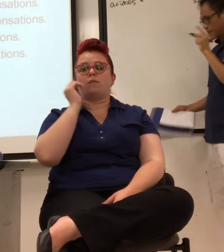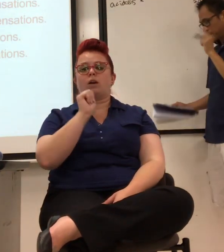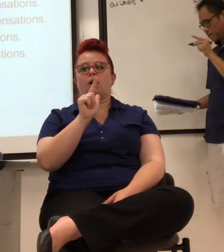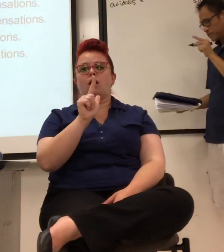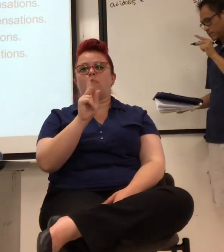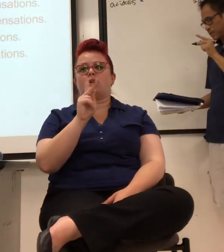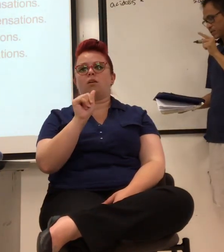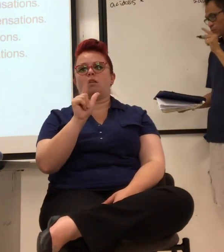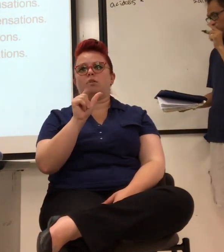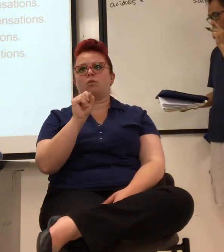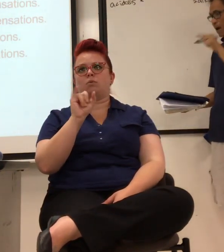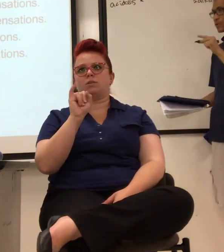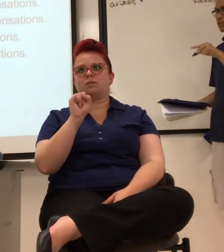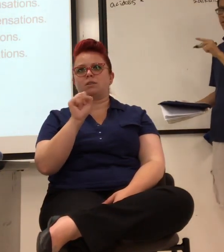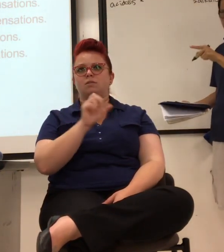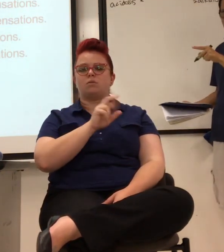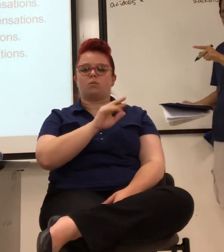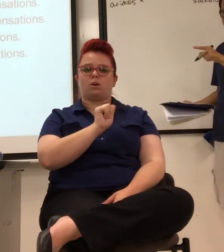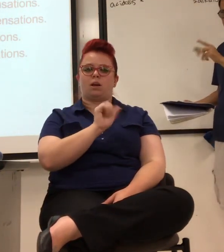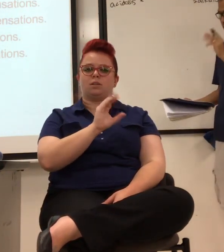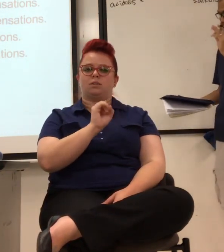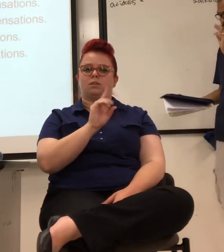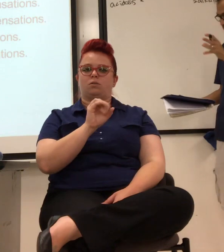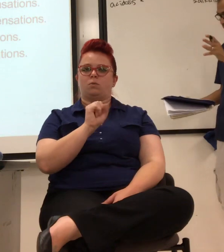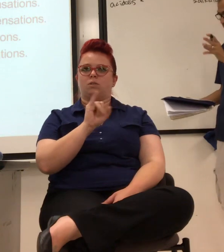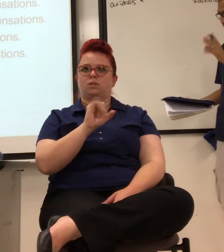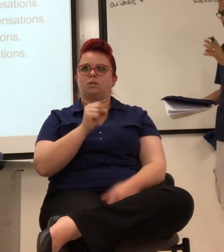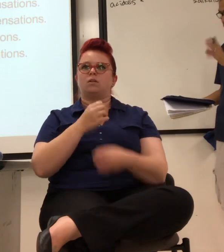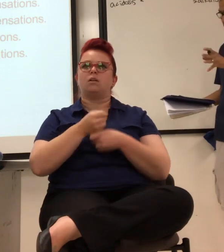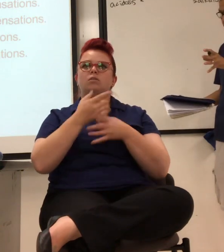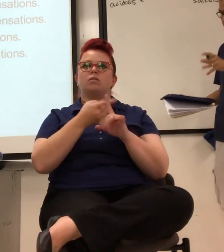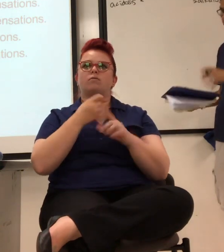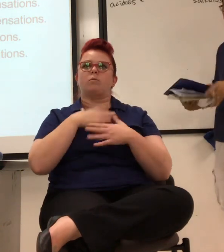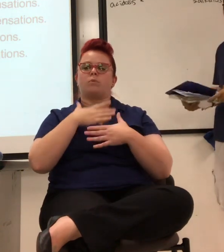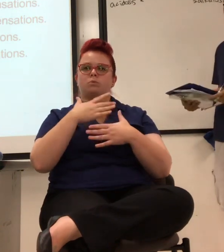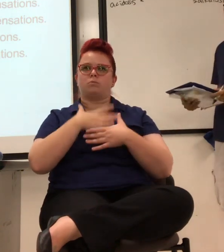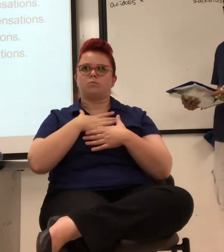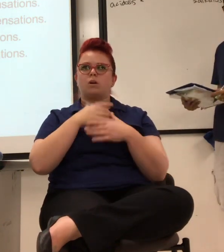than 7.45, that's alkalosis. So less than that,